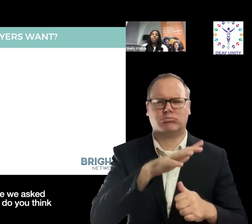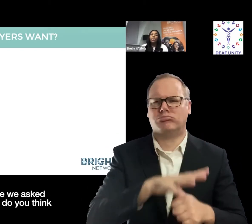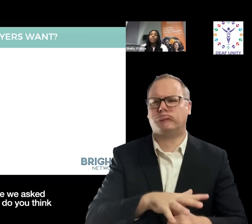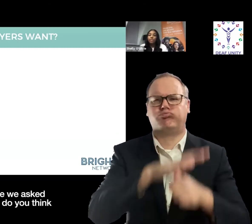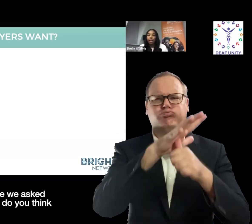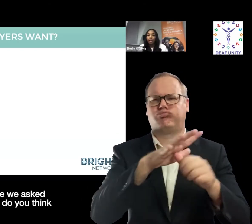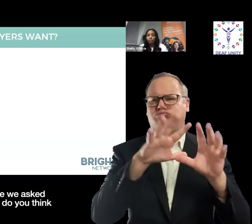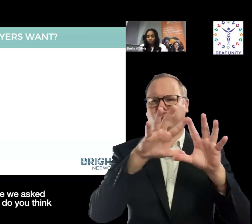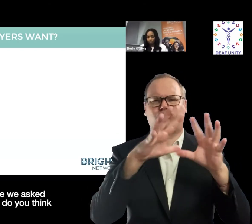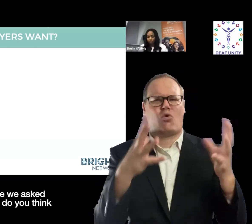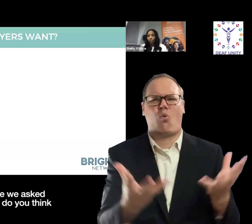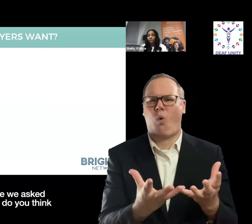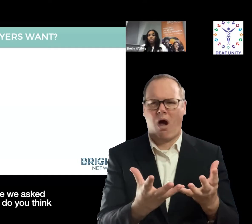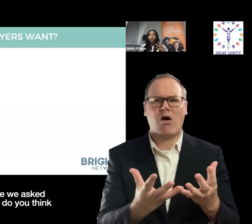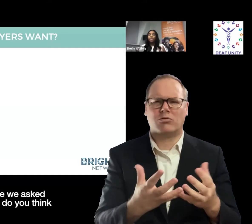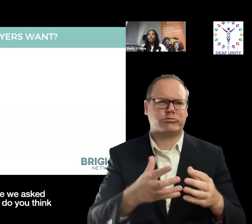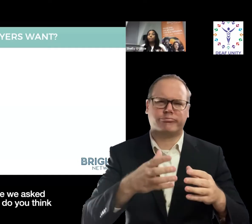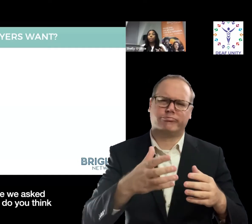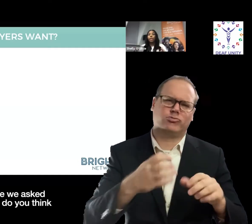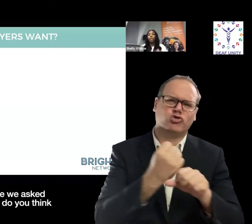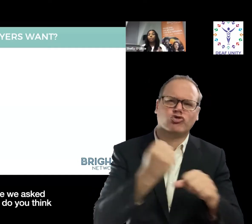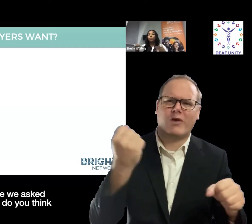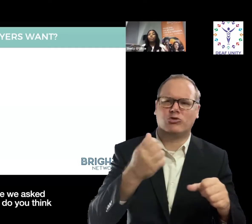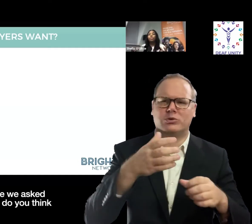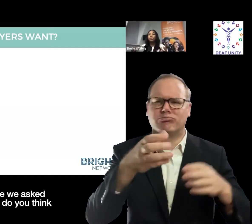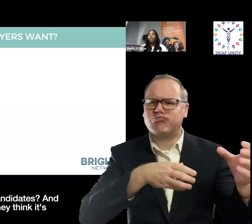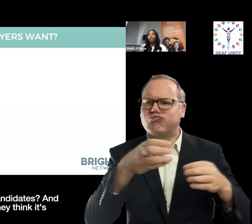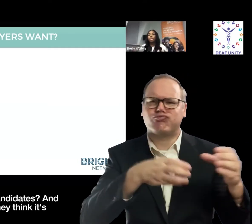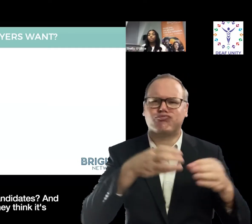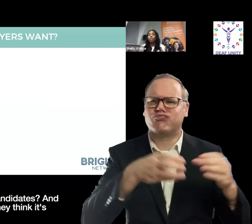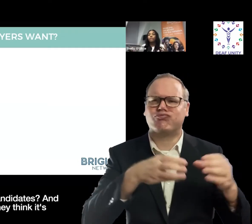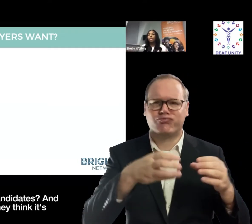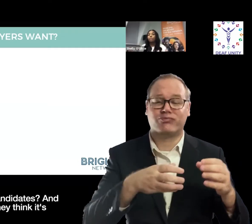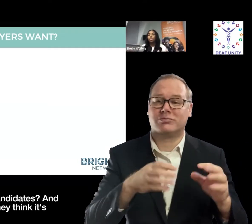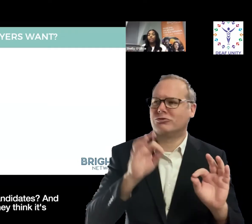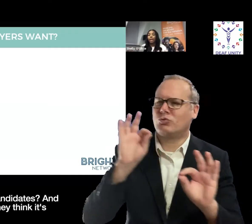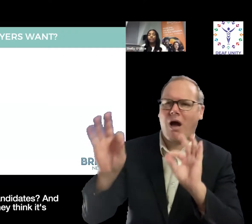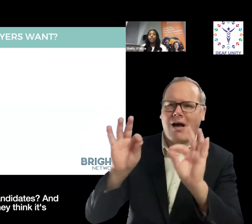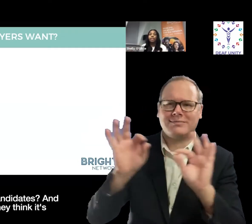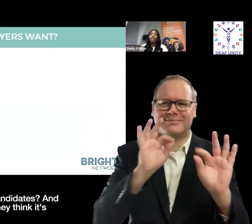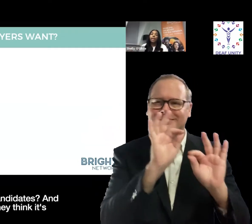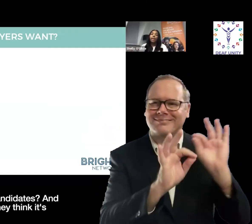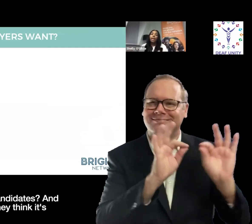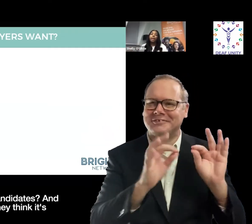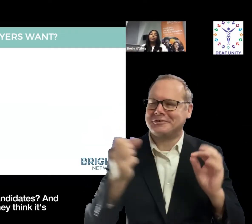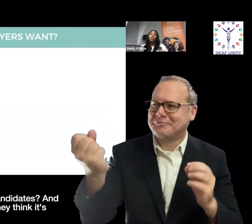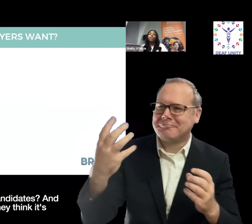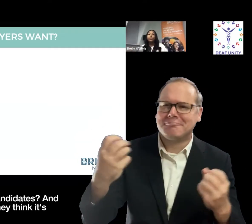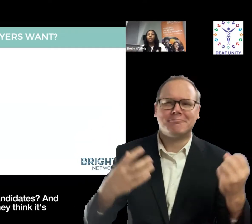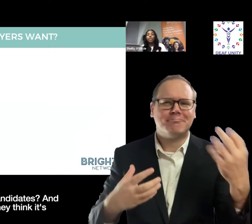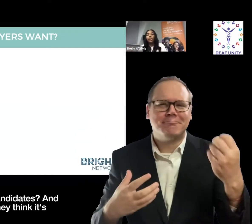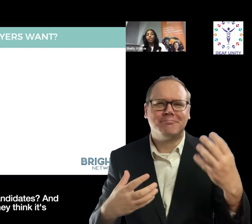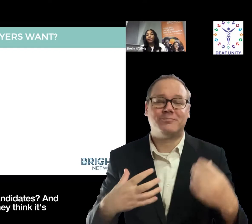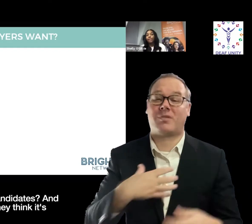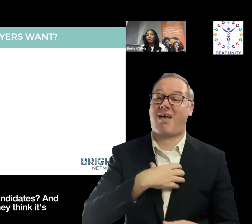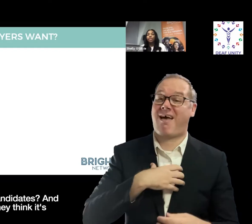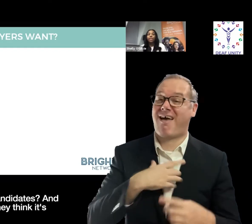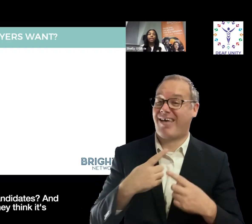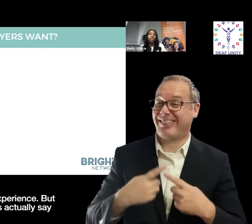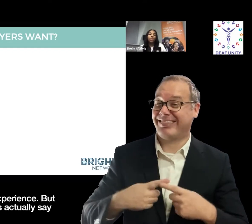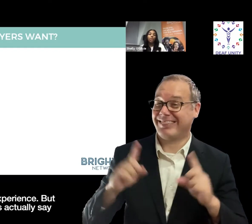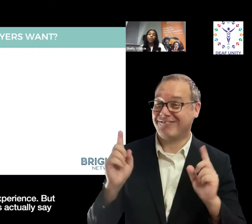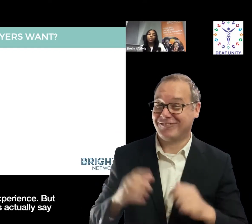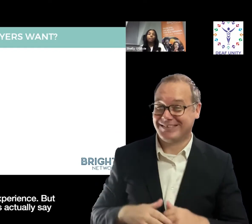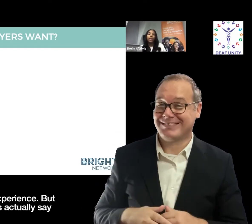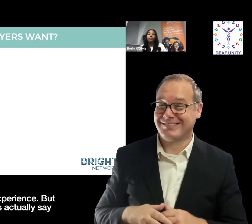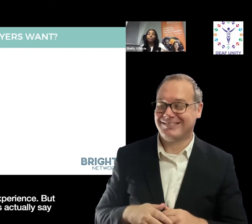on the student side, we ask them both the same question. What do you think graduate employers value most in candidates? And on the student side, you can see they think it's